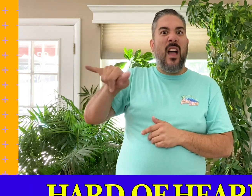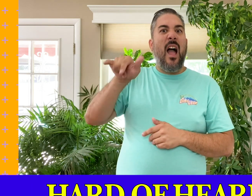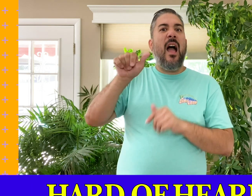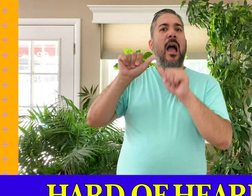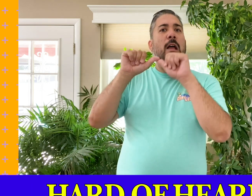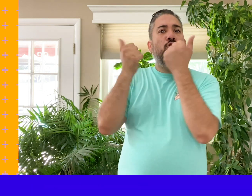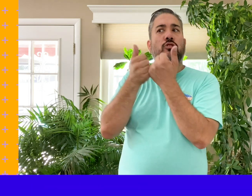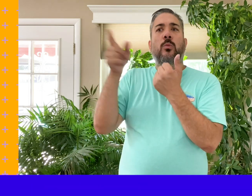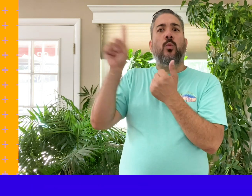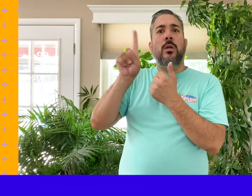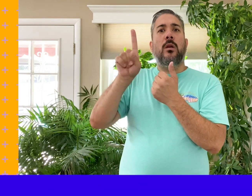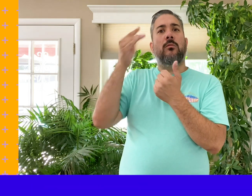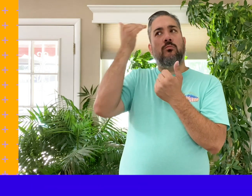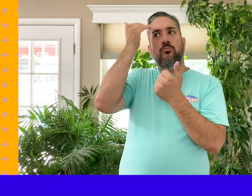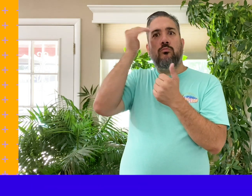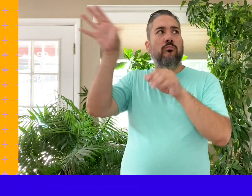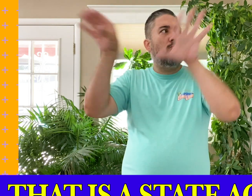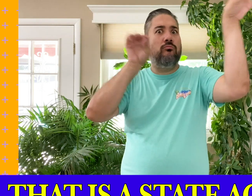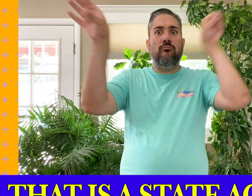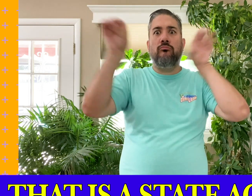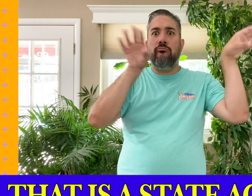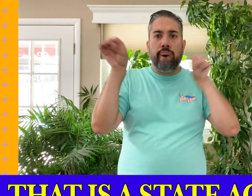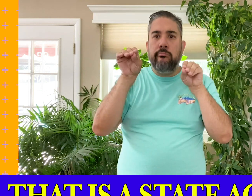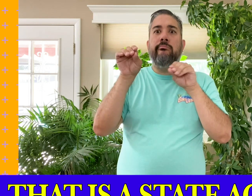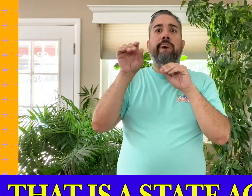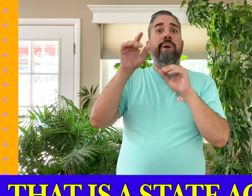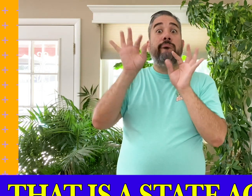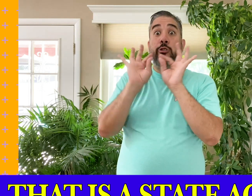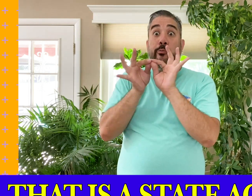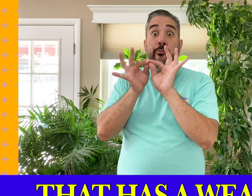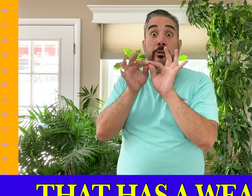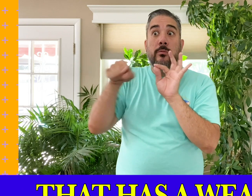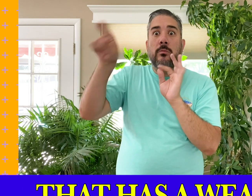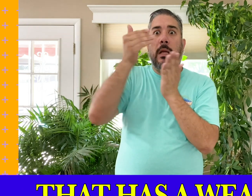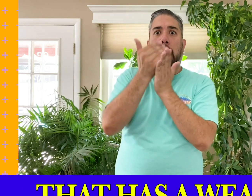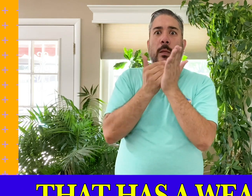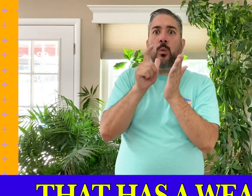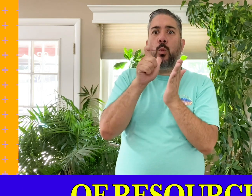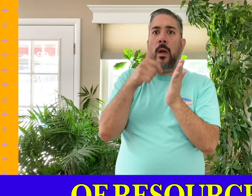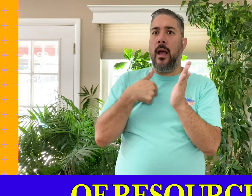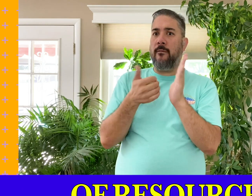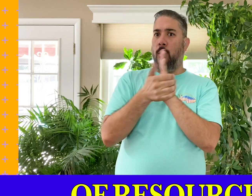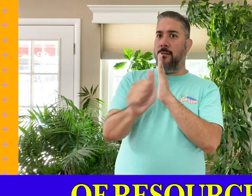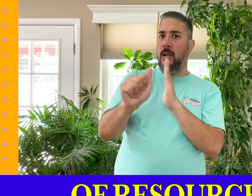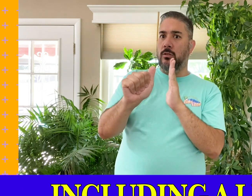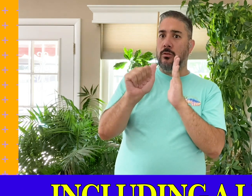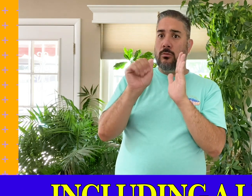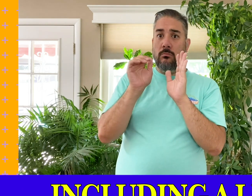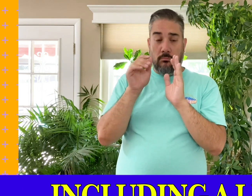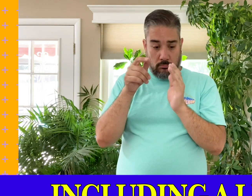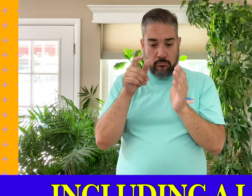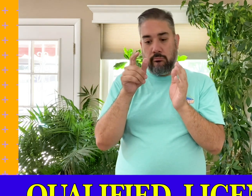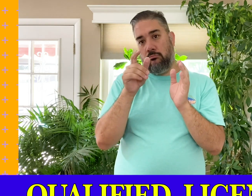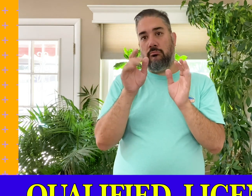of Hearing. That is a state agency that houses a wealth of resources, including a list of